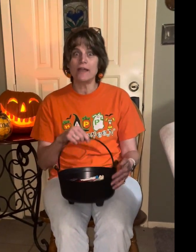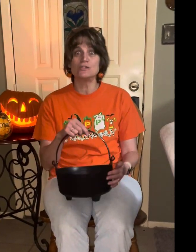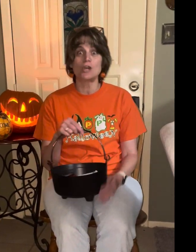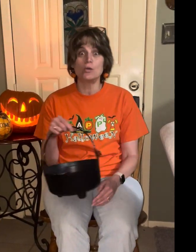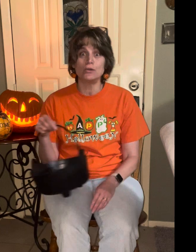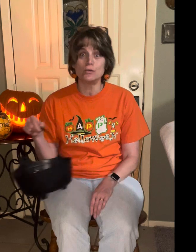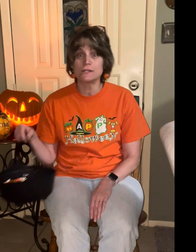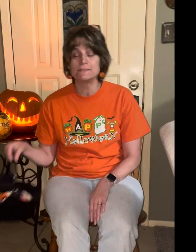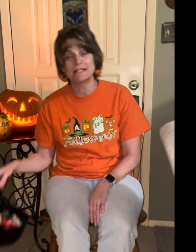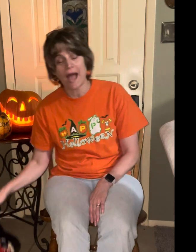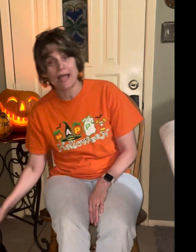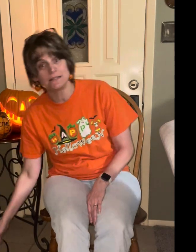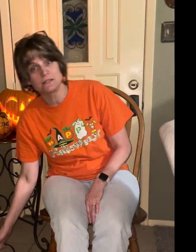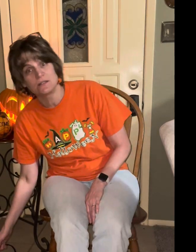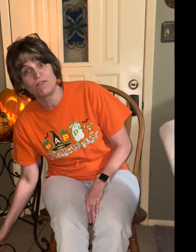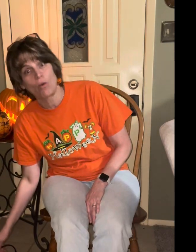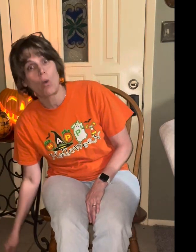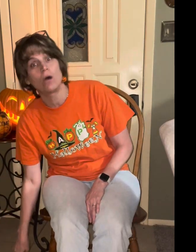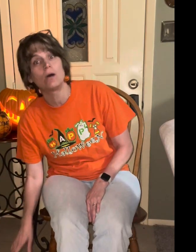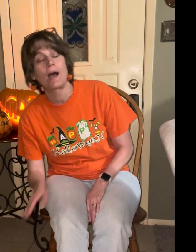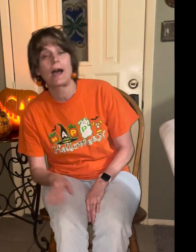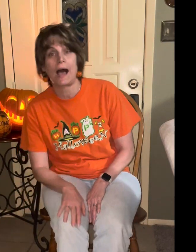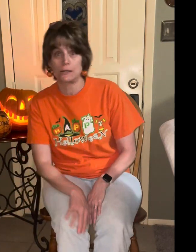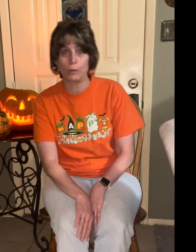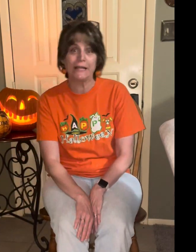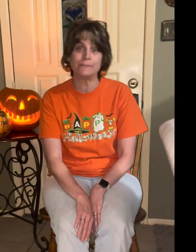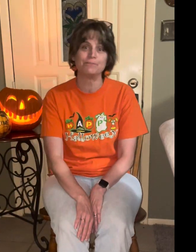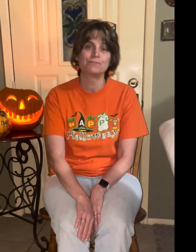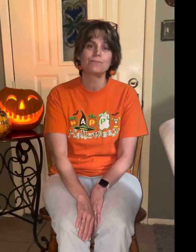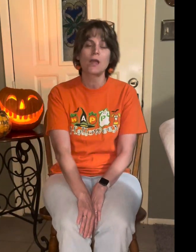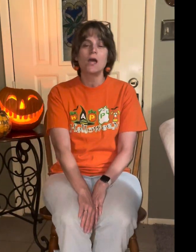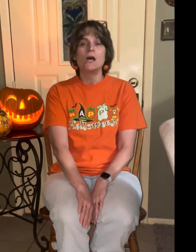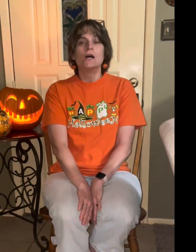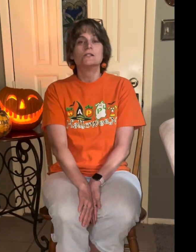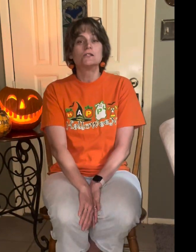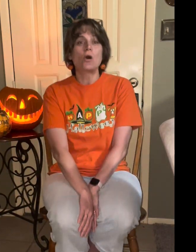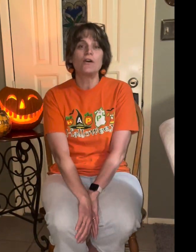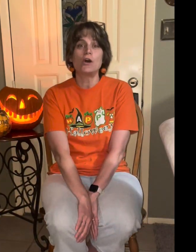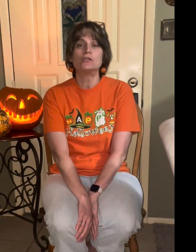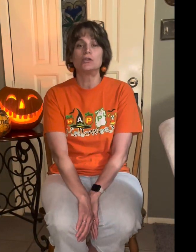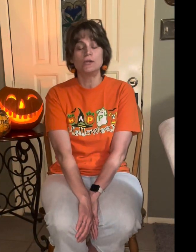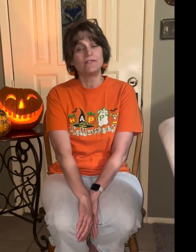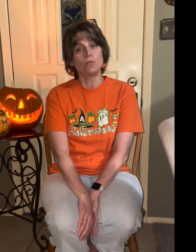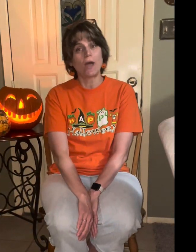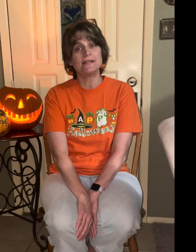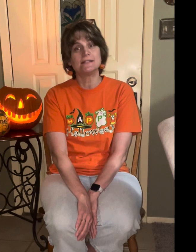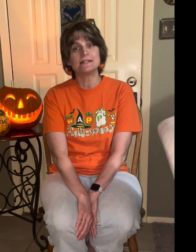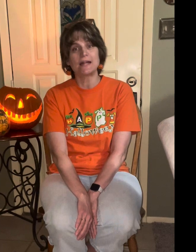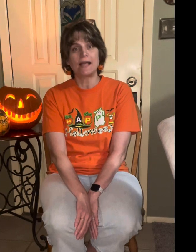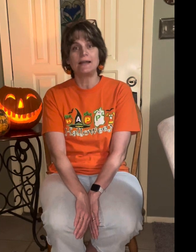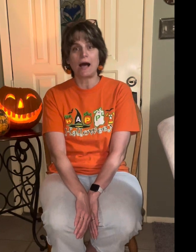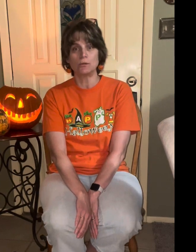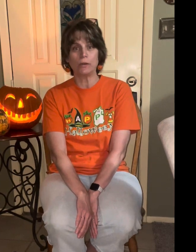show you some signs for Halloween. So there are two different ways to sign